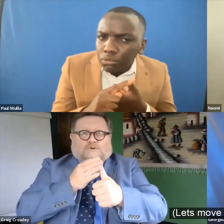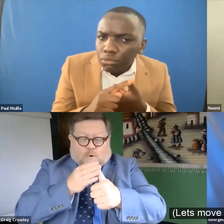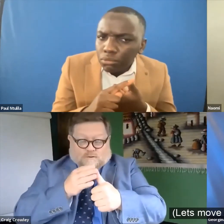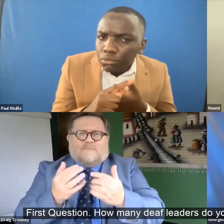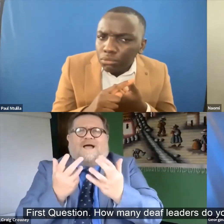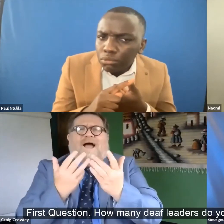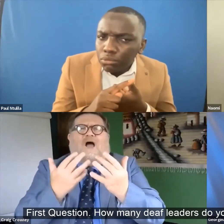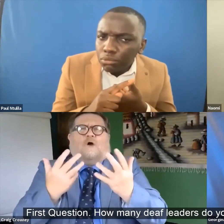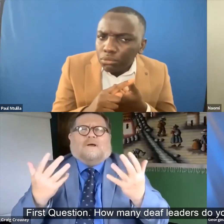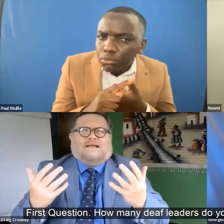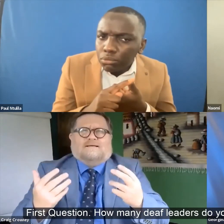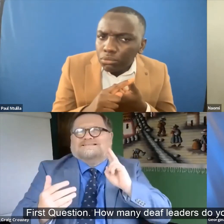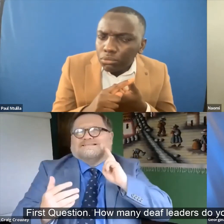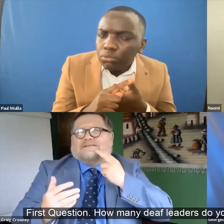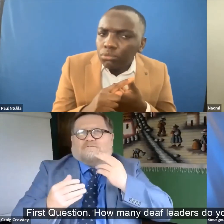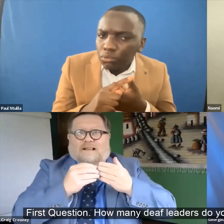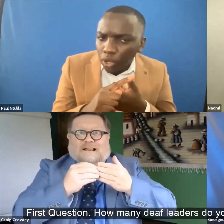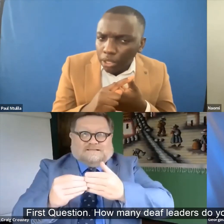first question.